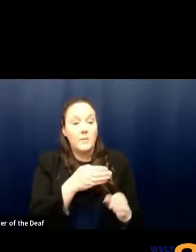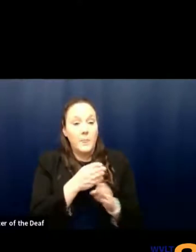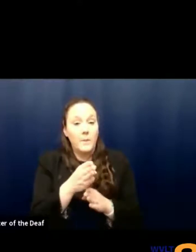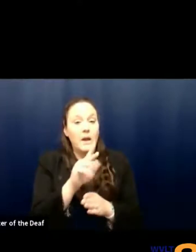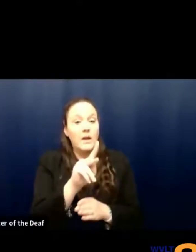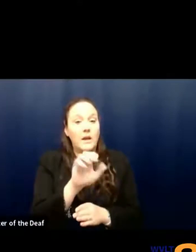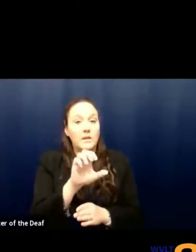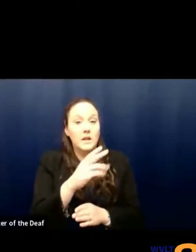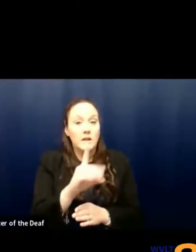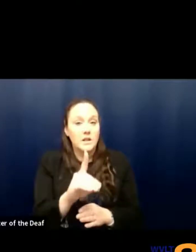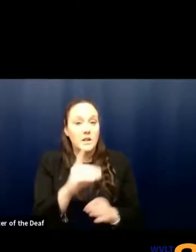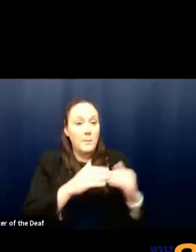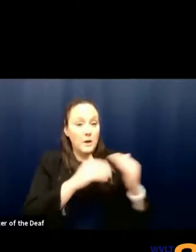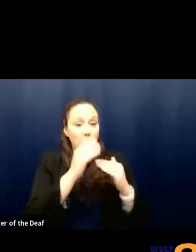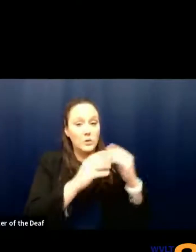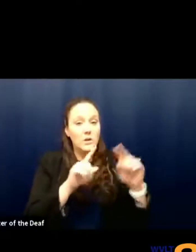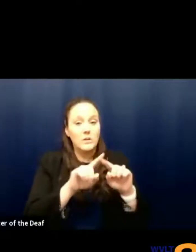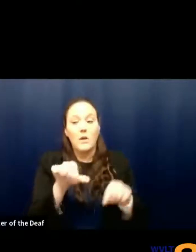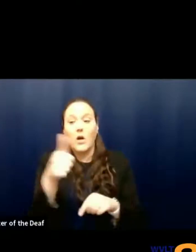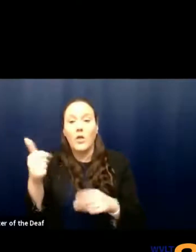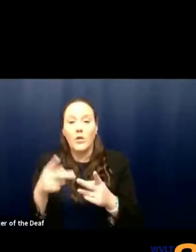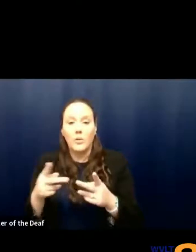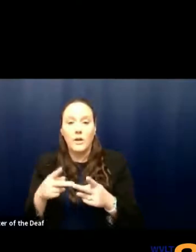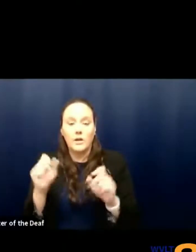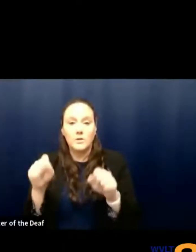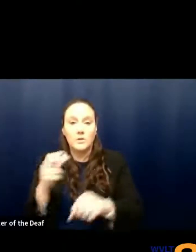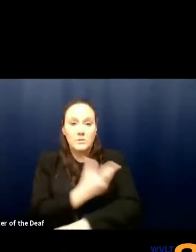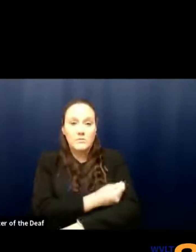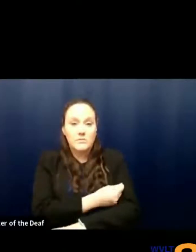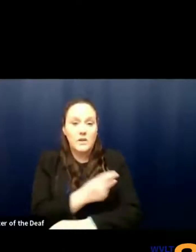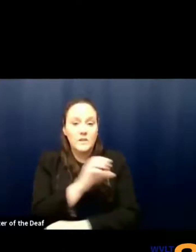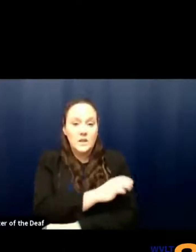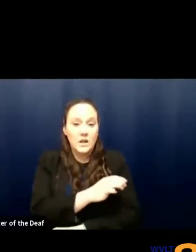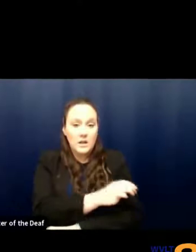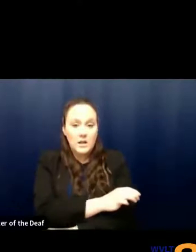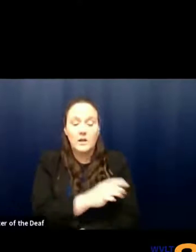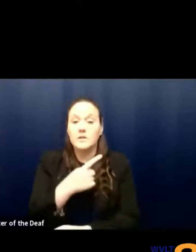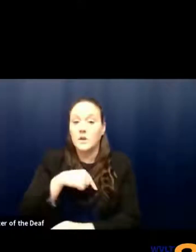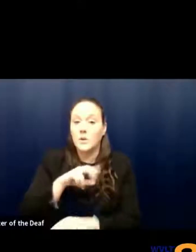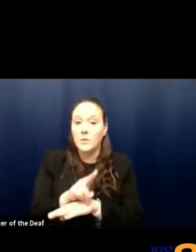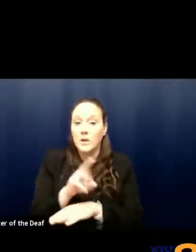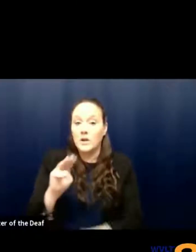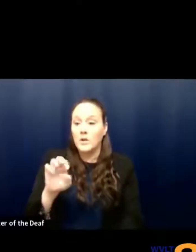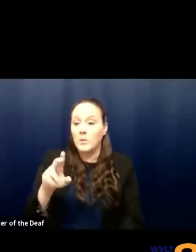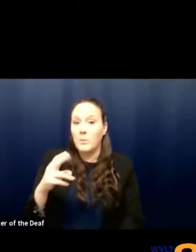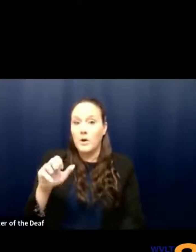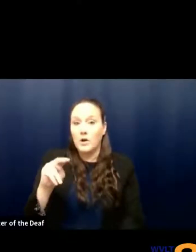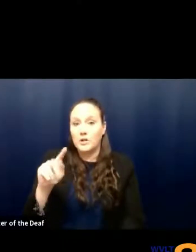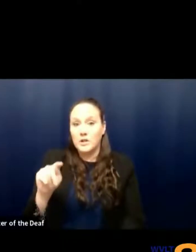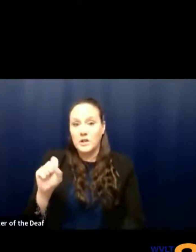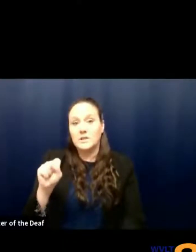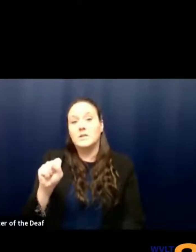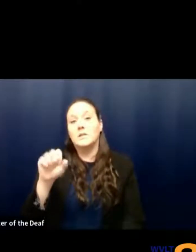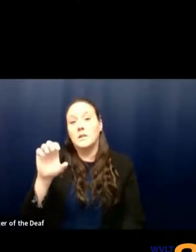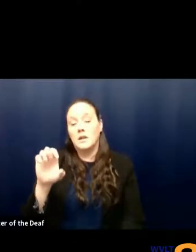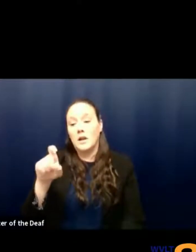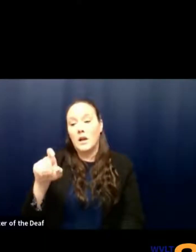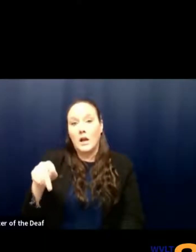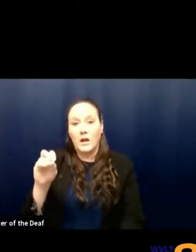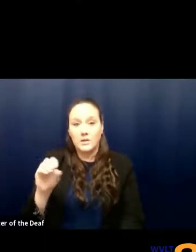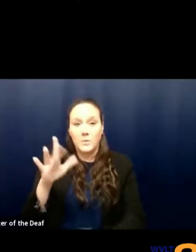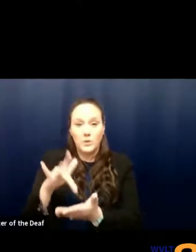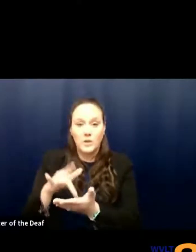being used for vaccine distribution clinics? We've been using the Merchants Expo Center primarily for our vaccine clinics, for the